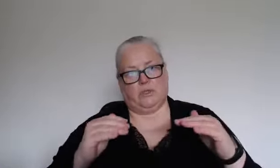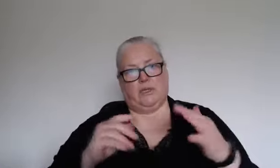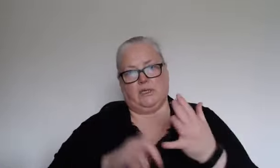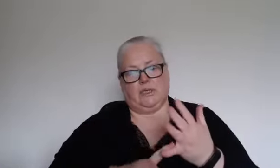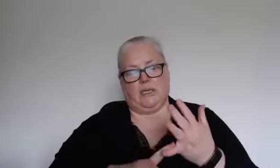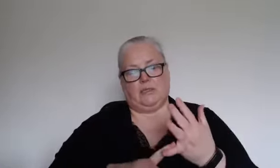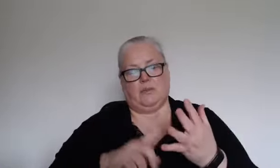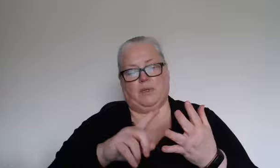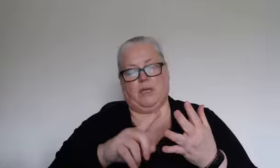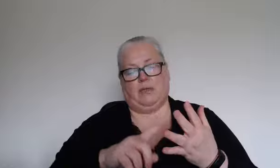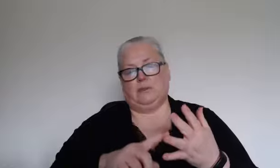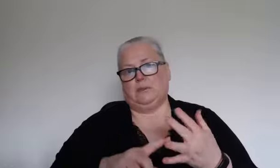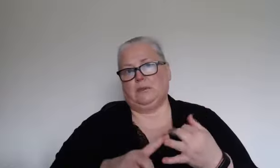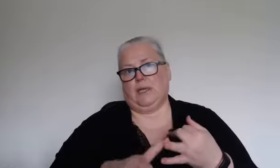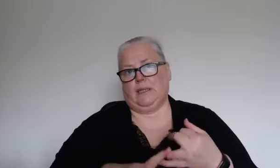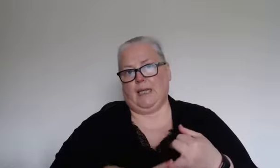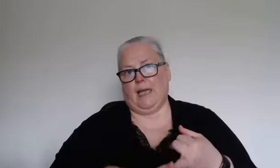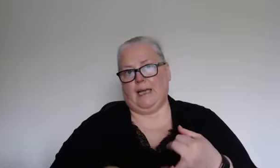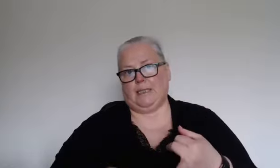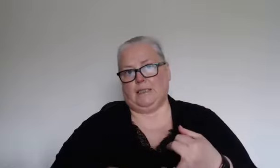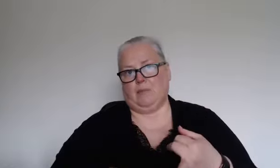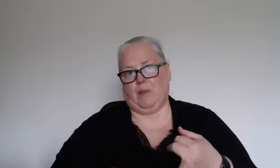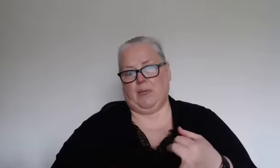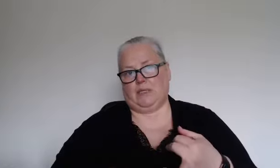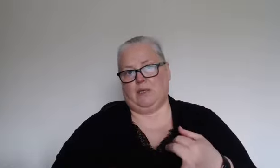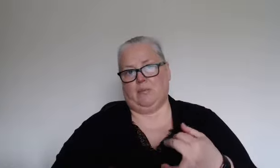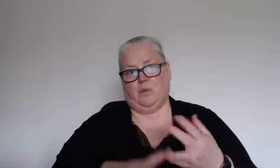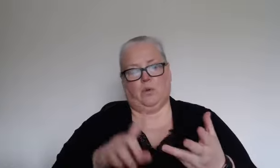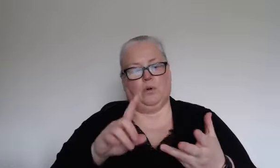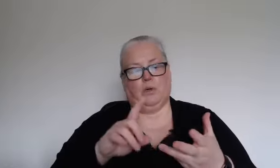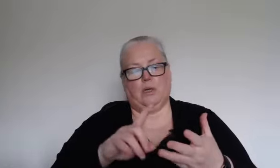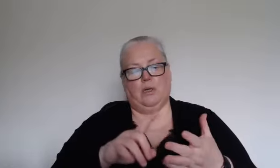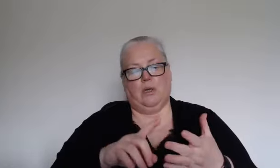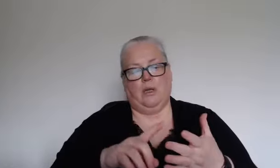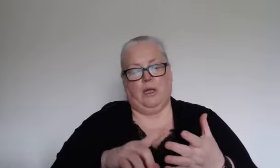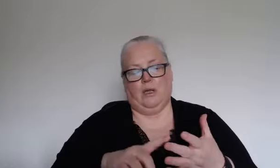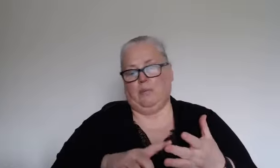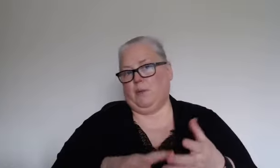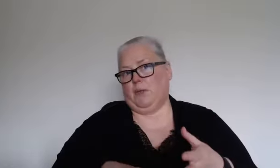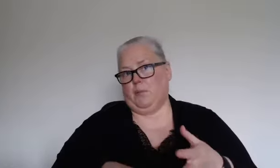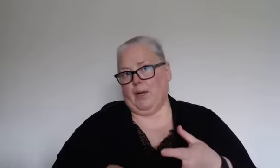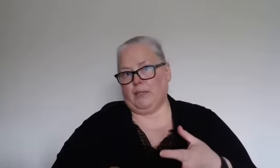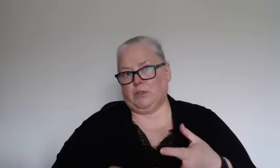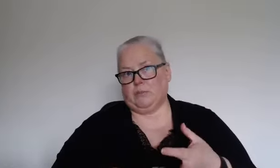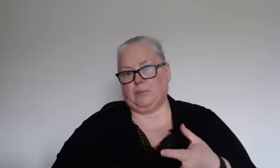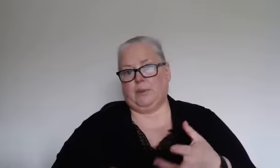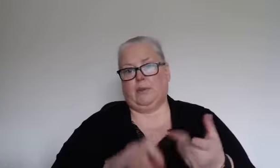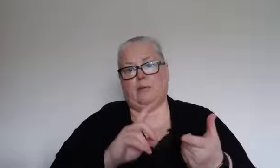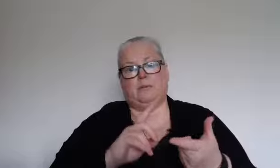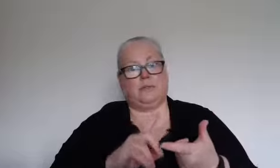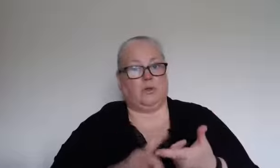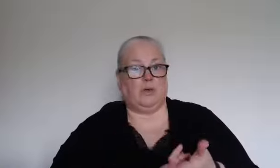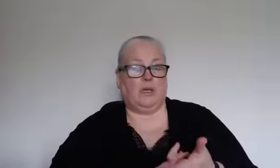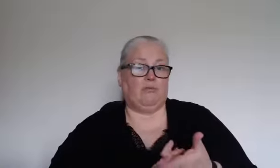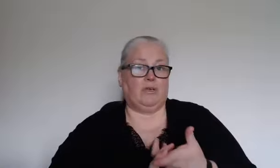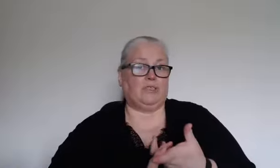things, eat something, and then add in maybe a 10-minute walk, maybe a brain dump, talking and reaching out